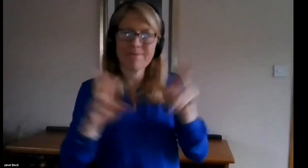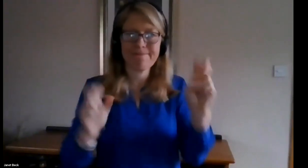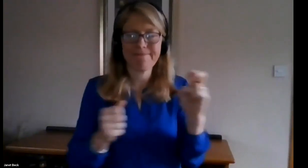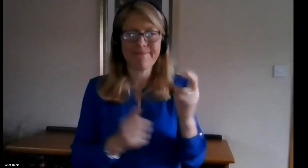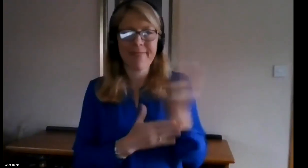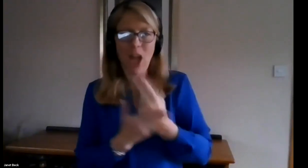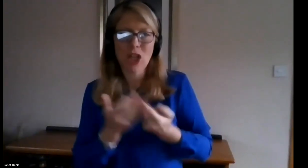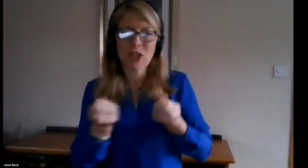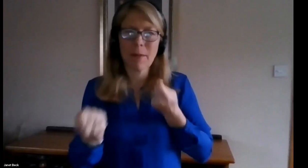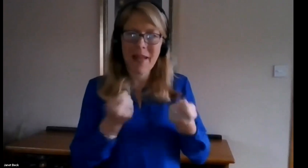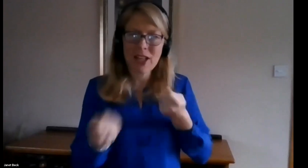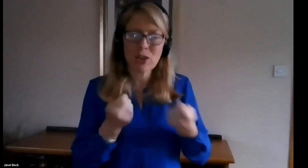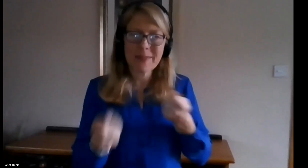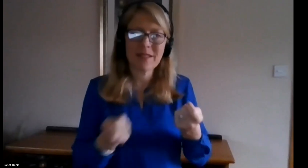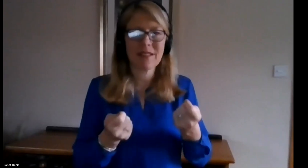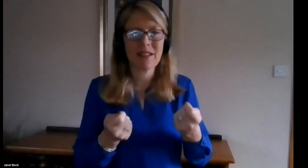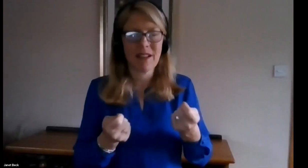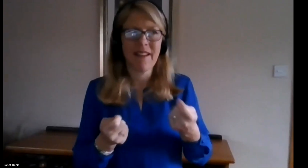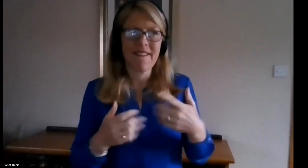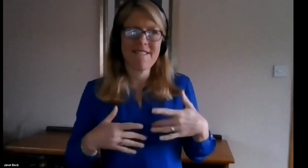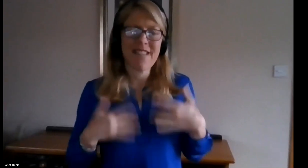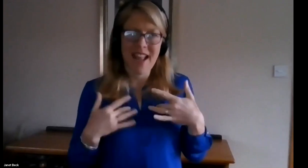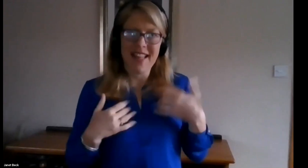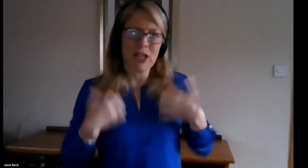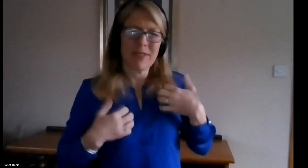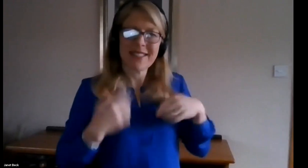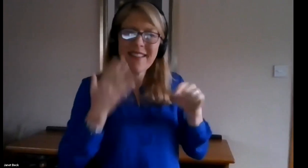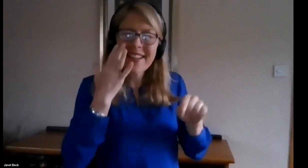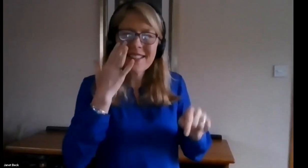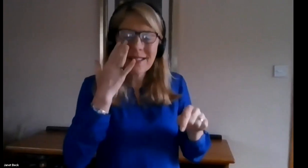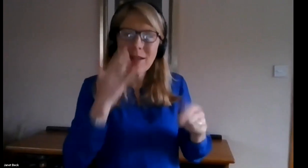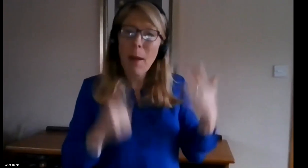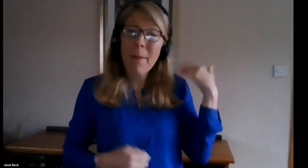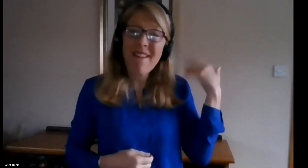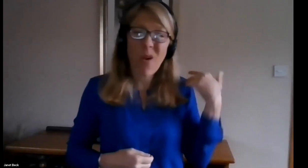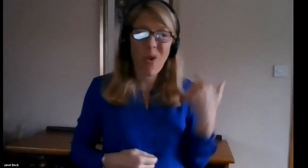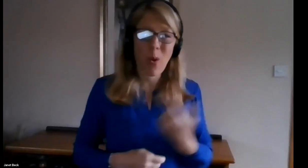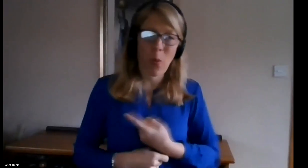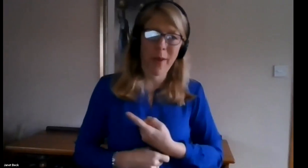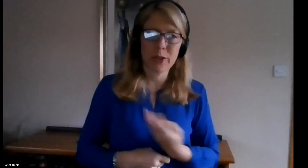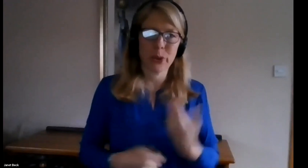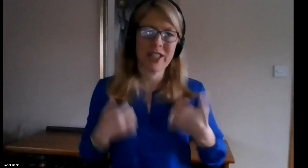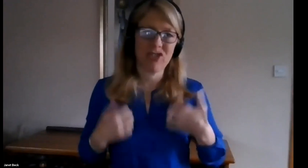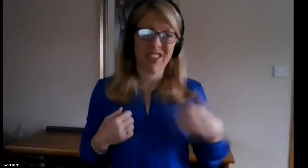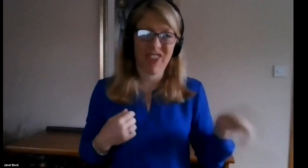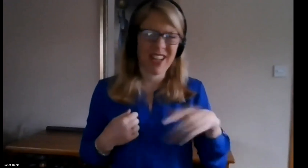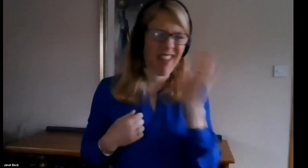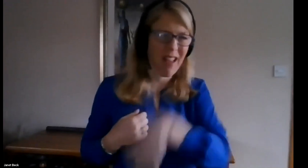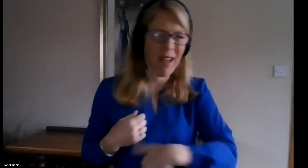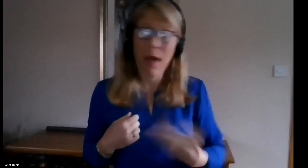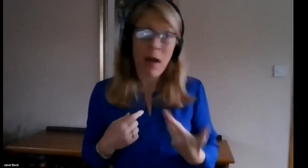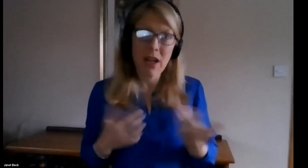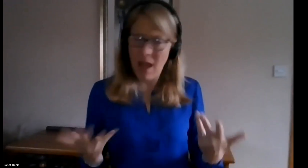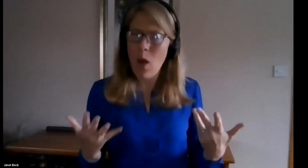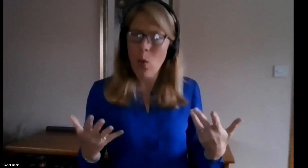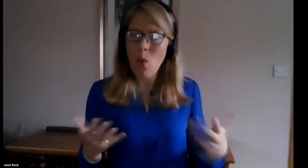and the cultural industries more widely, not just something that's marginal or an add-on or secondary, but something